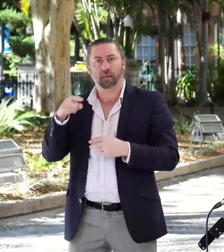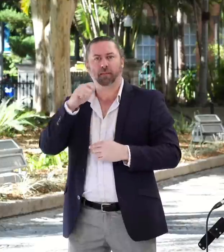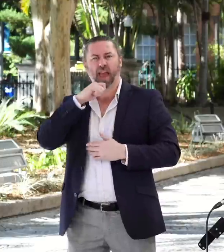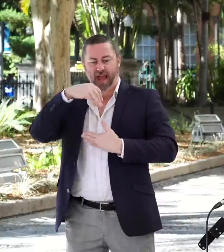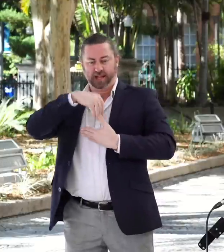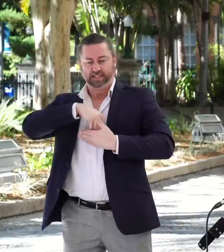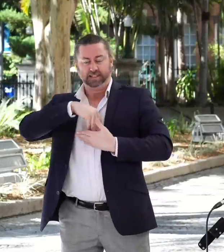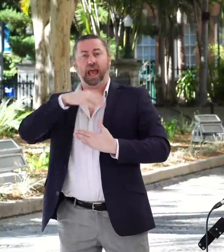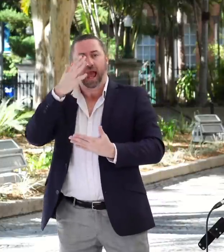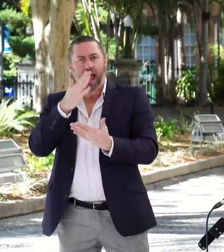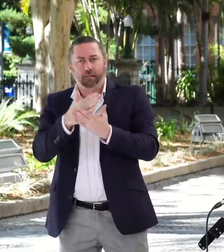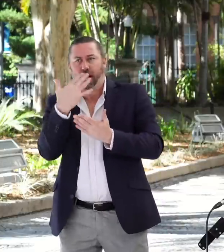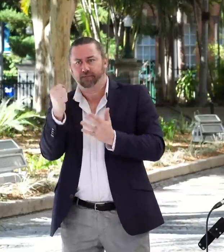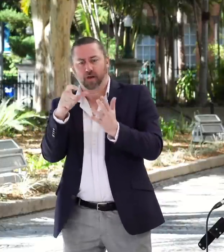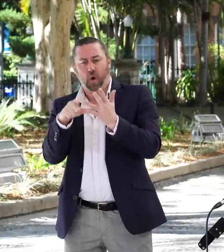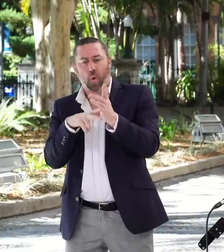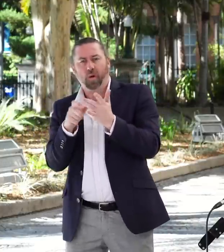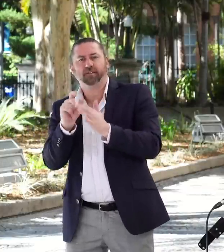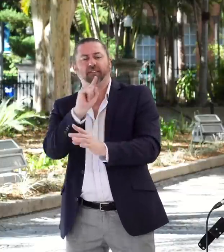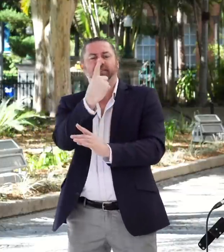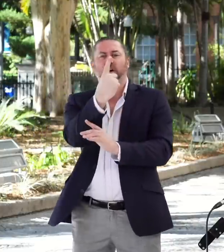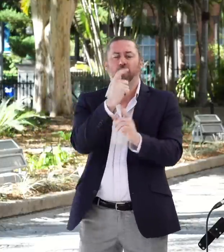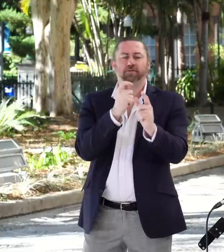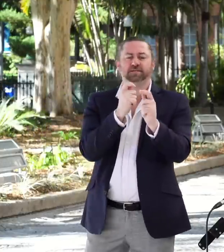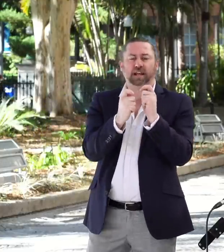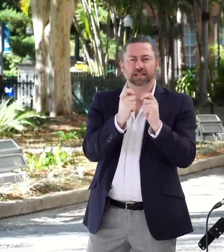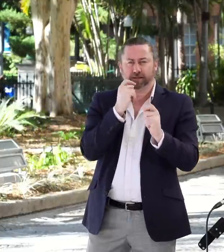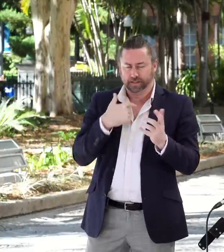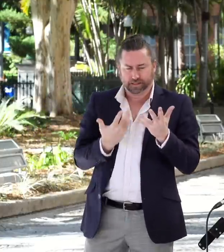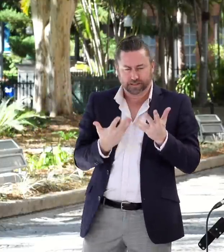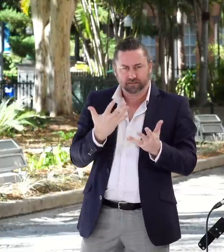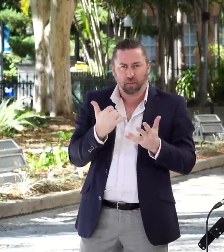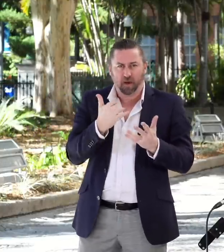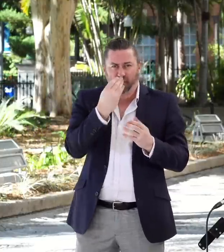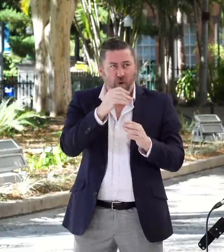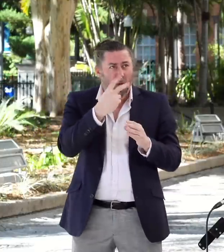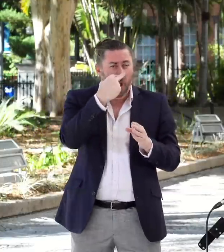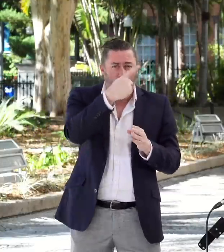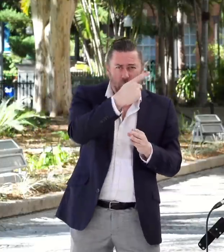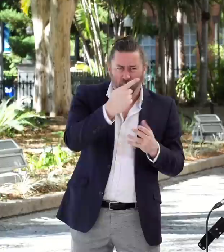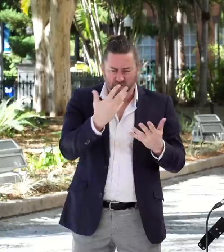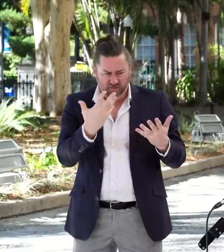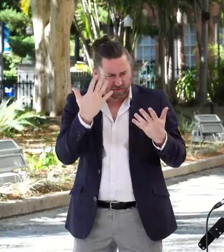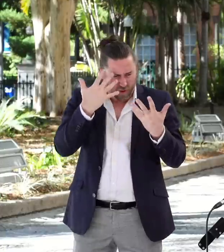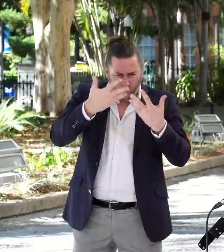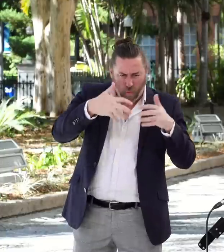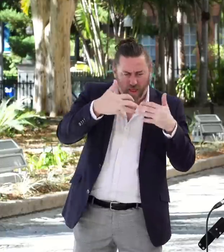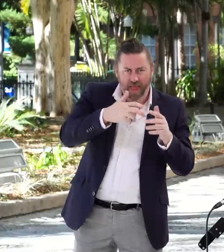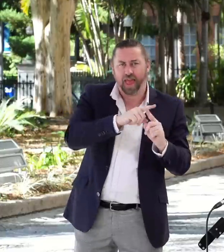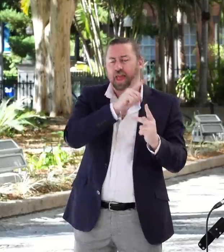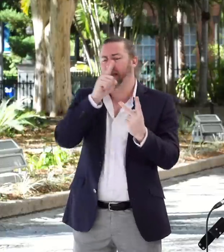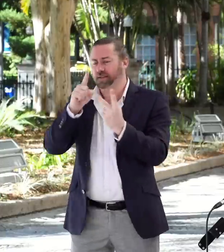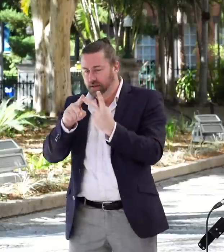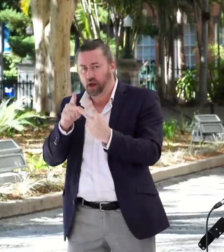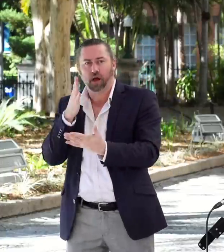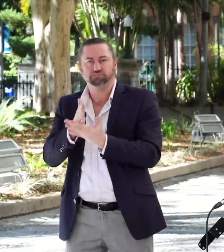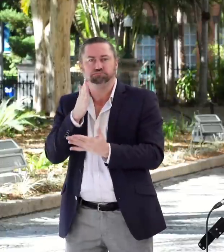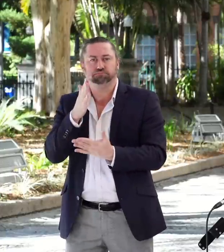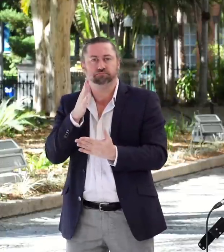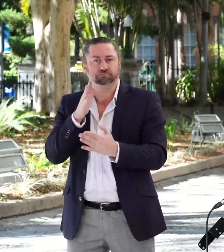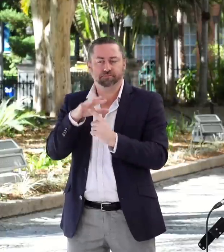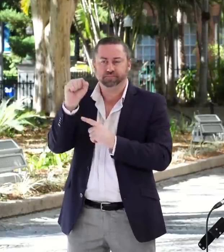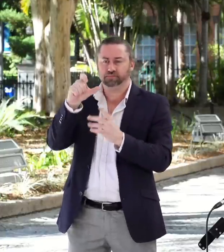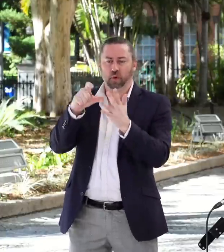means he's definitely at the acute stage of a new infection. So we'll just work through what that means. So we've